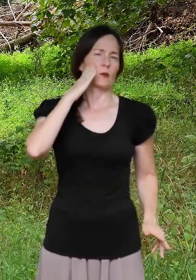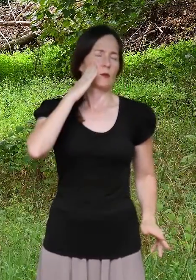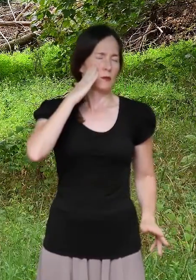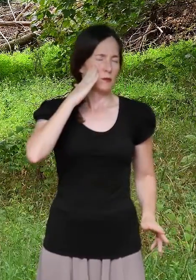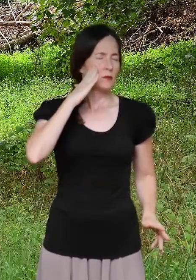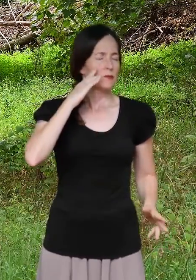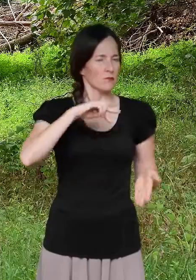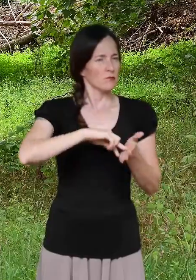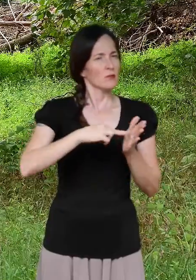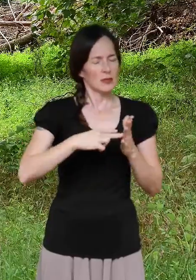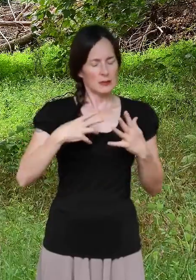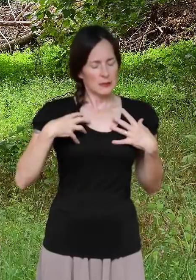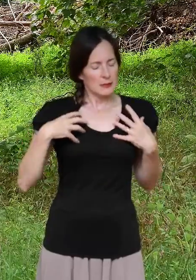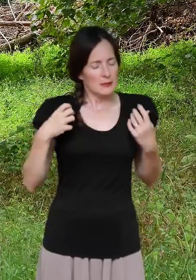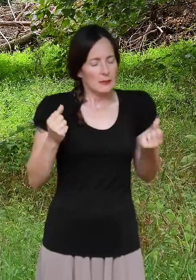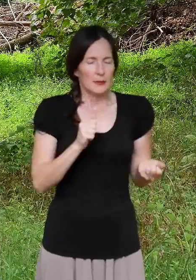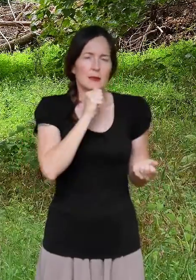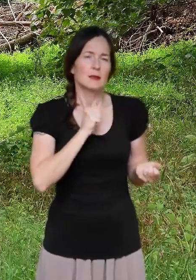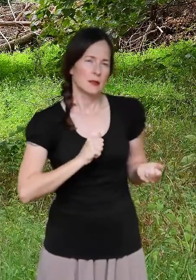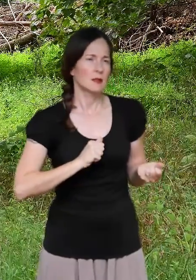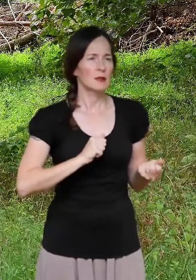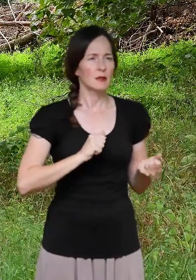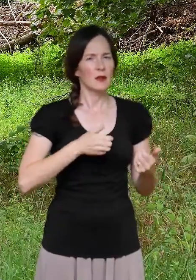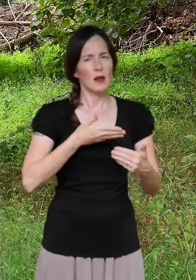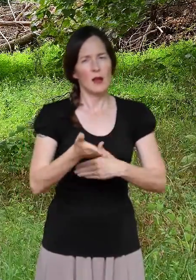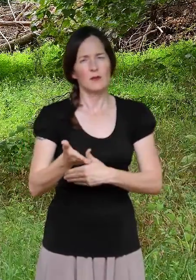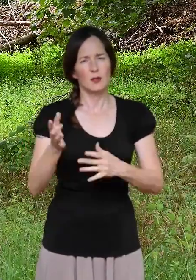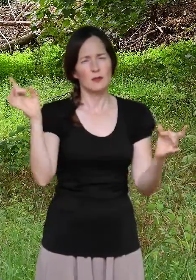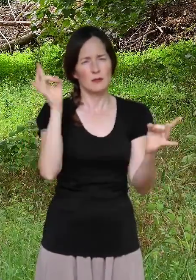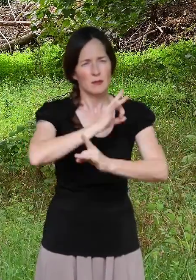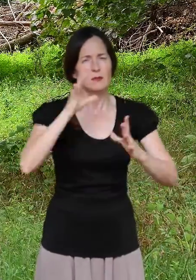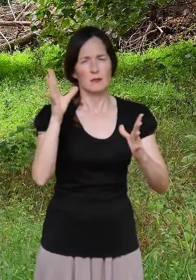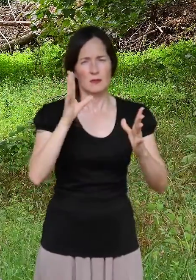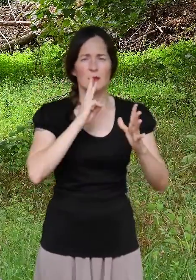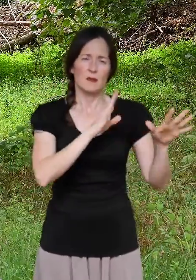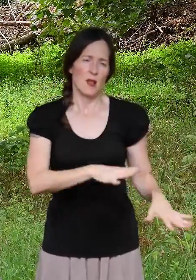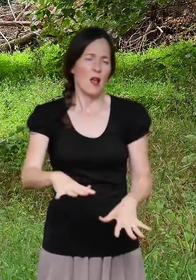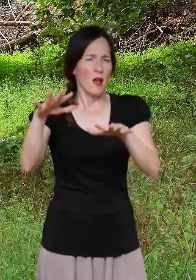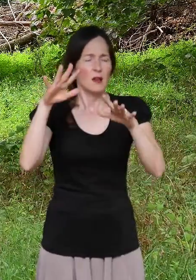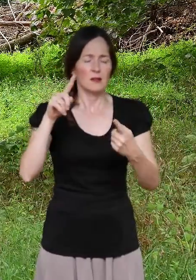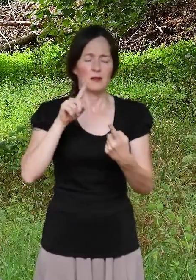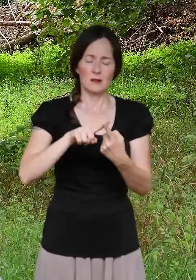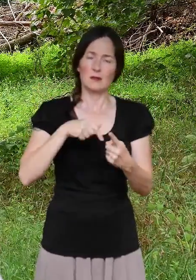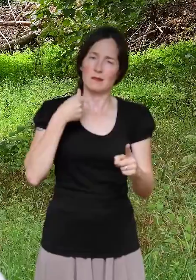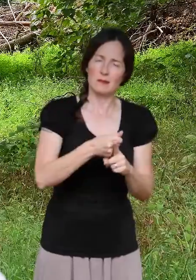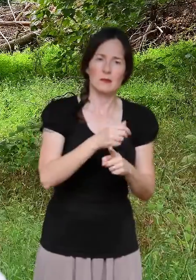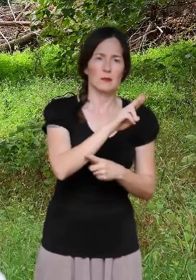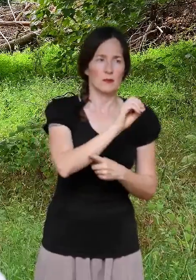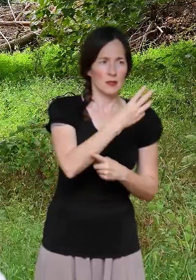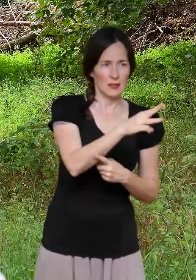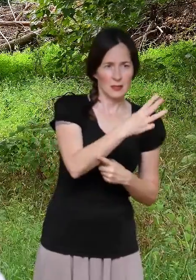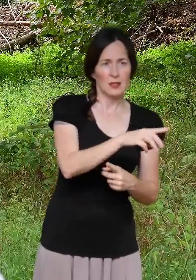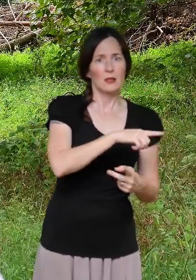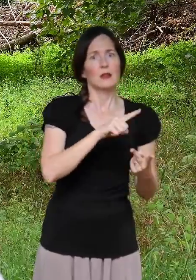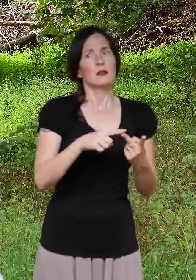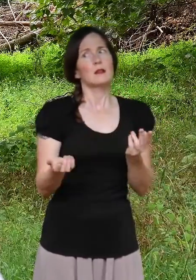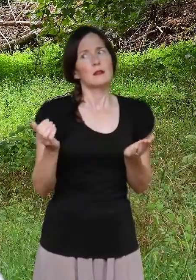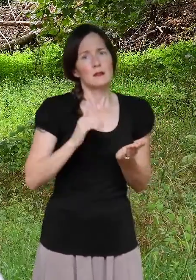devastating floods that ravaged the historic town in both 2016 and then again in